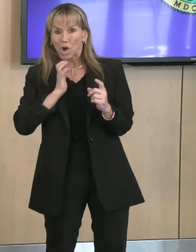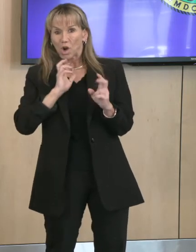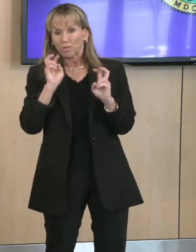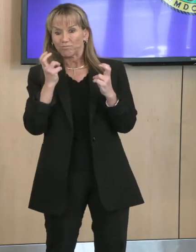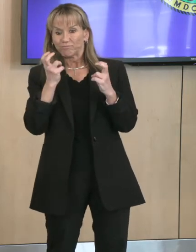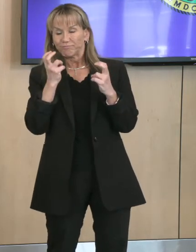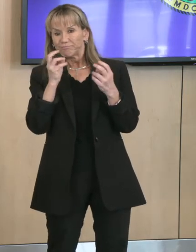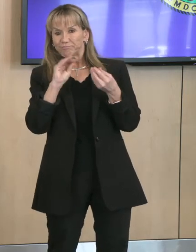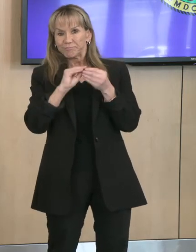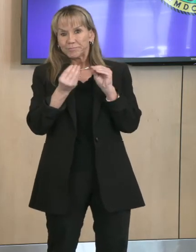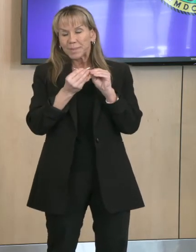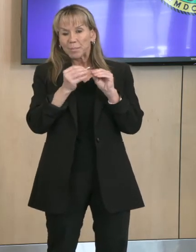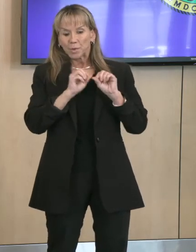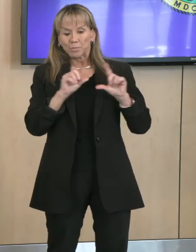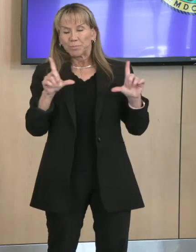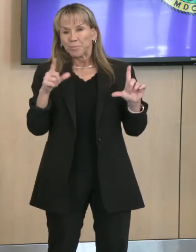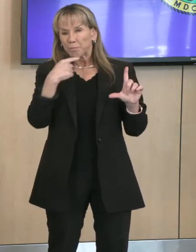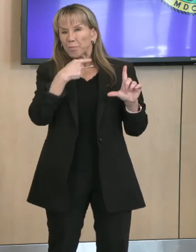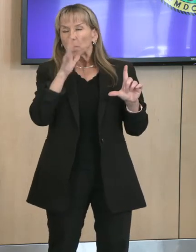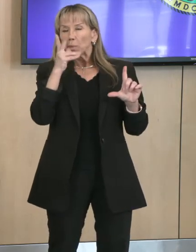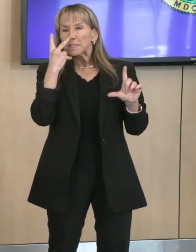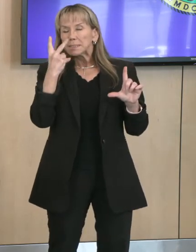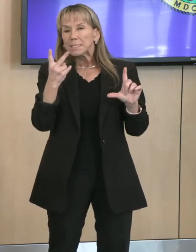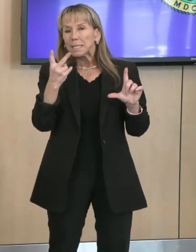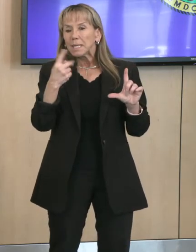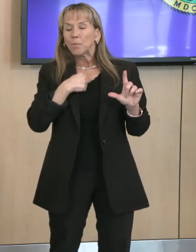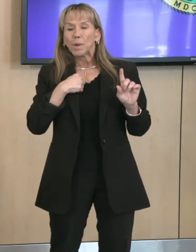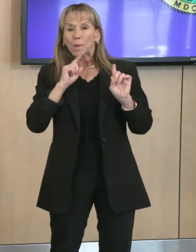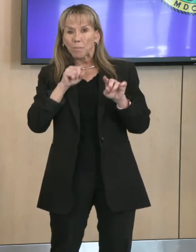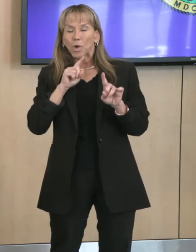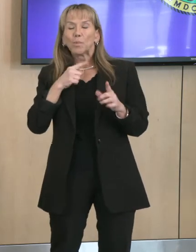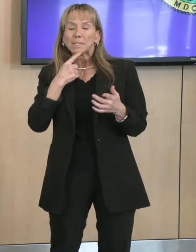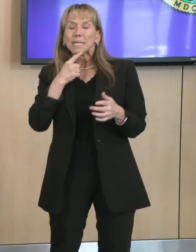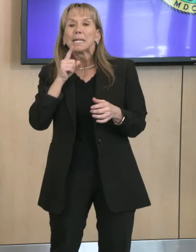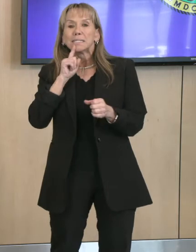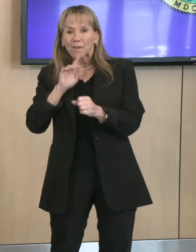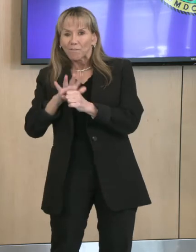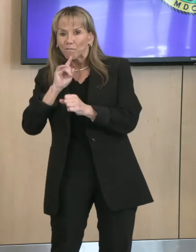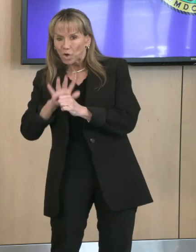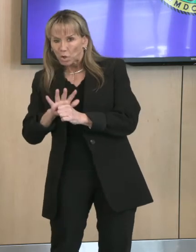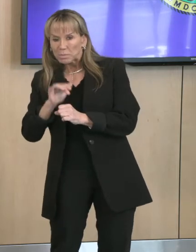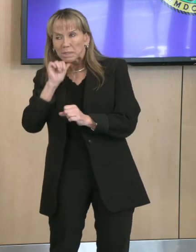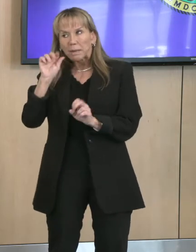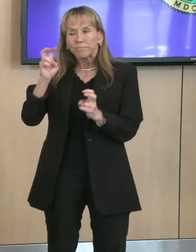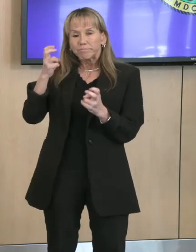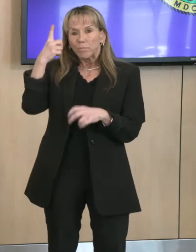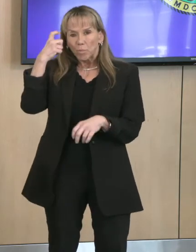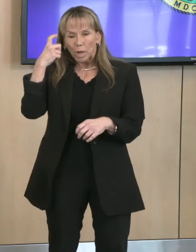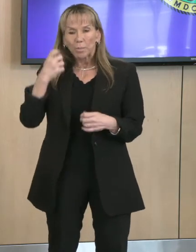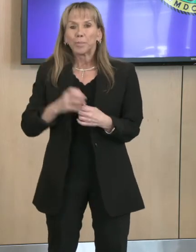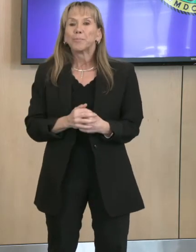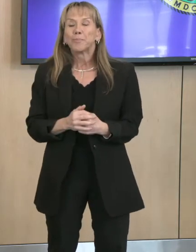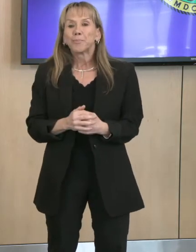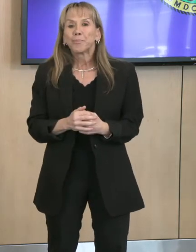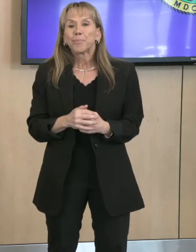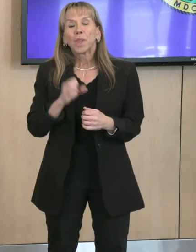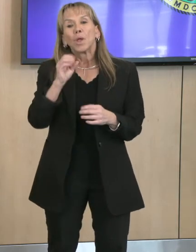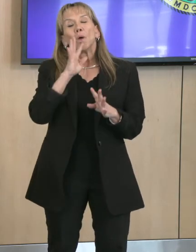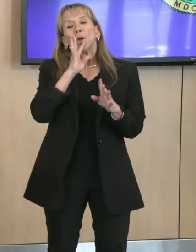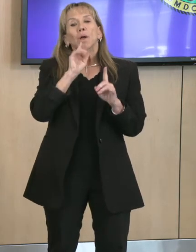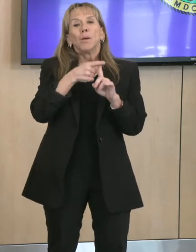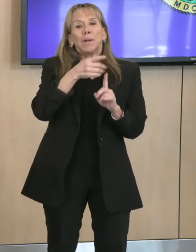will be reporting, at least for the time being, confirmed deaths. As it relates to